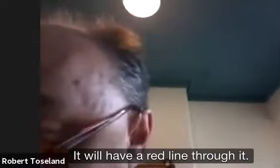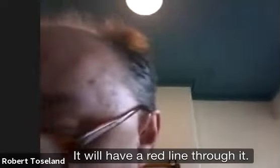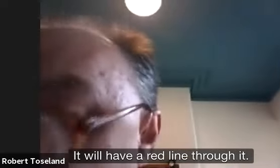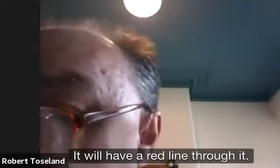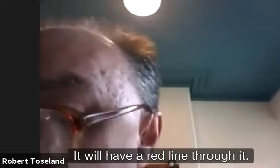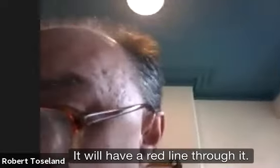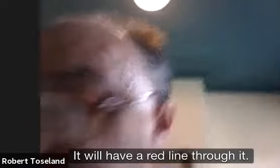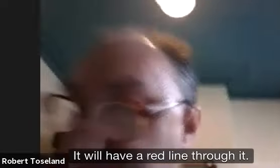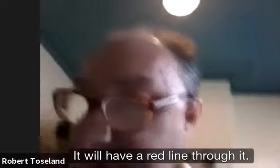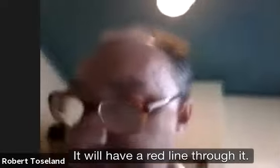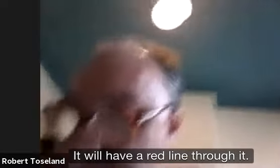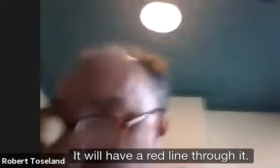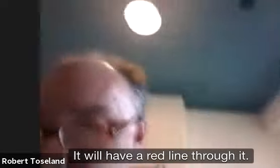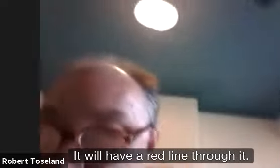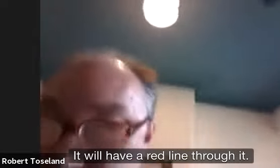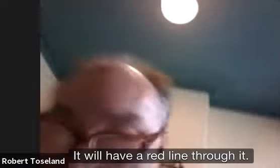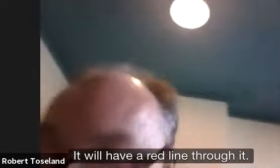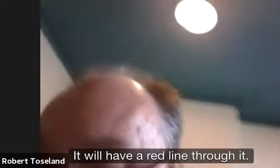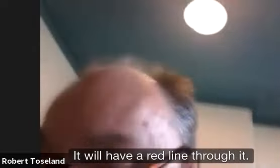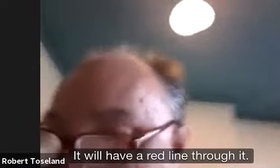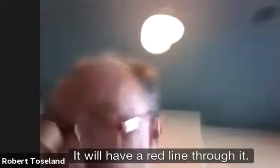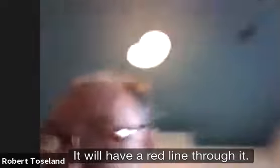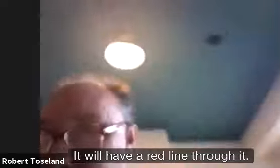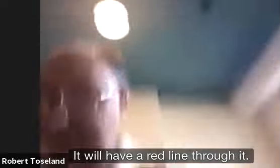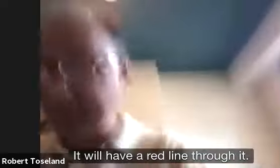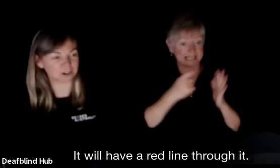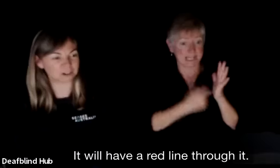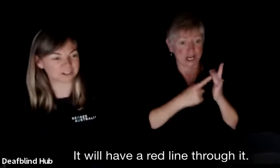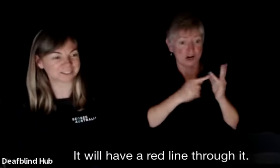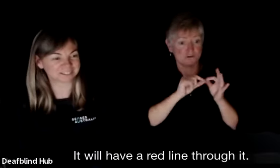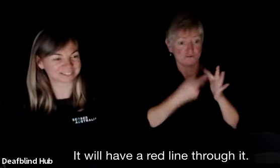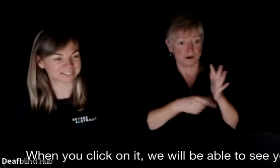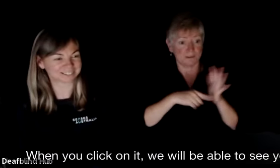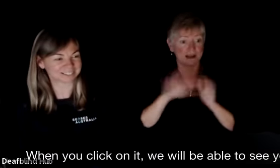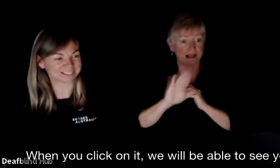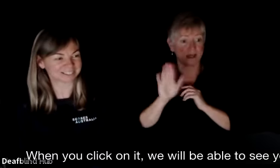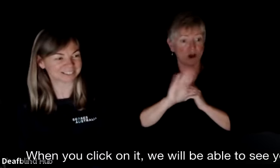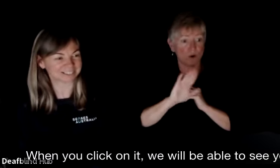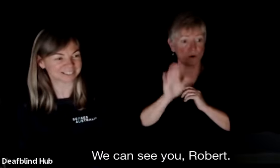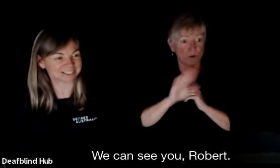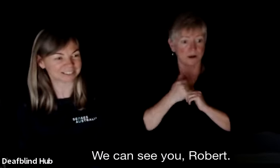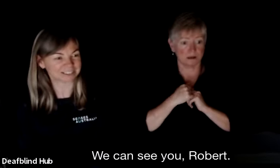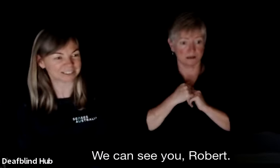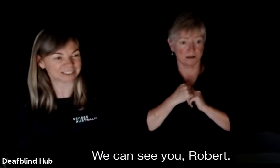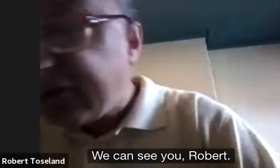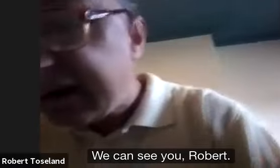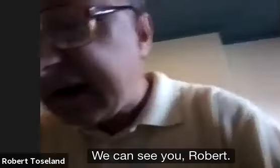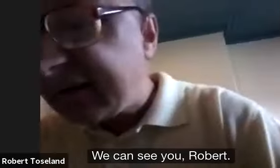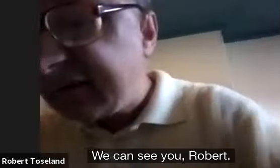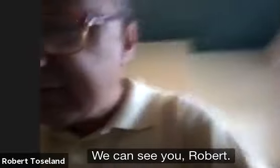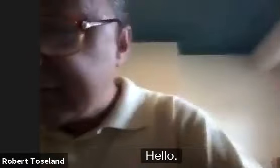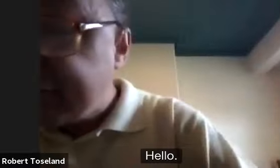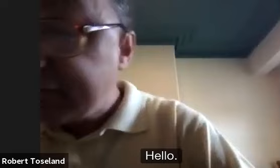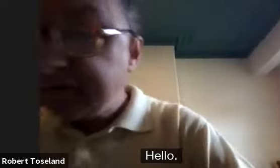Now what happens now? Oh, here we go. We can see you, Robert. Hello. Hello, I'm just trying to line the camera up so I can